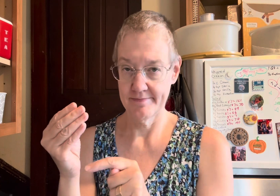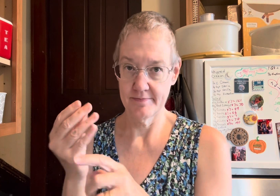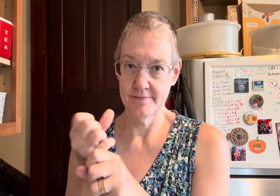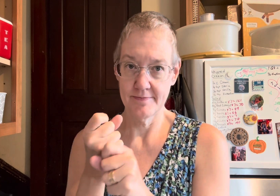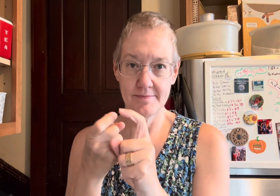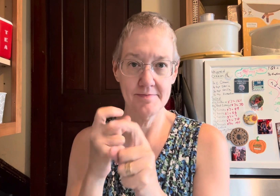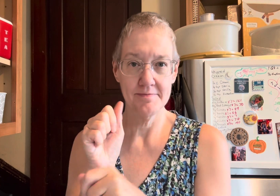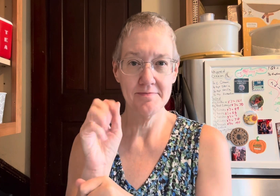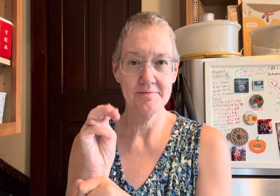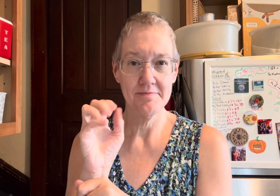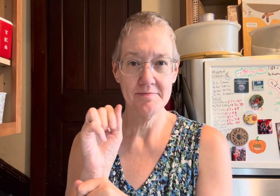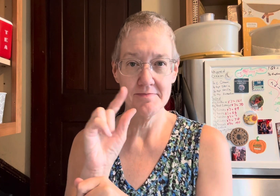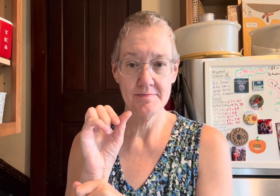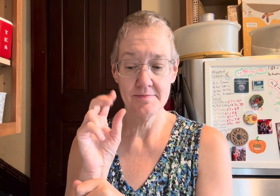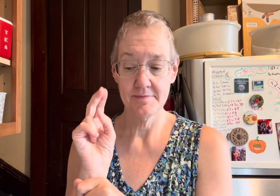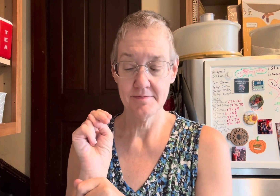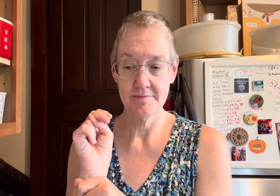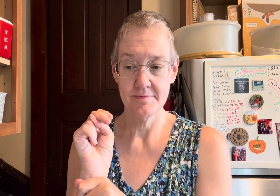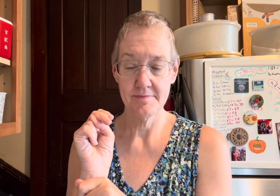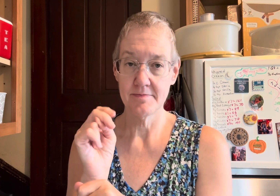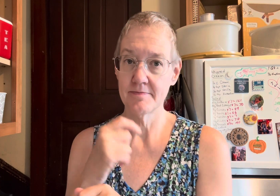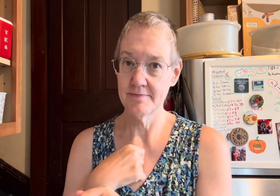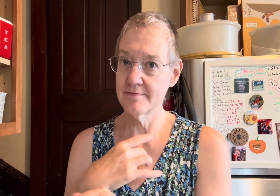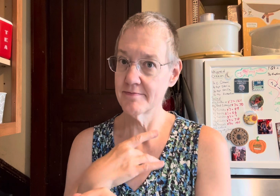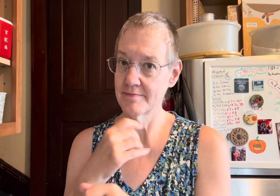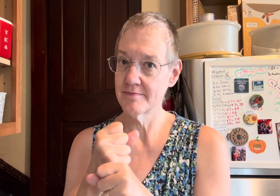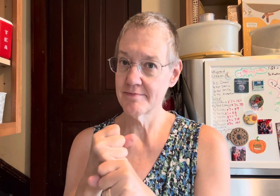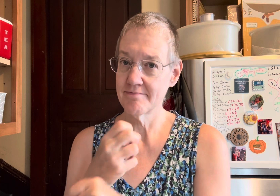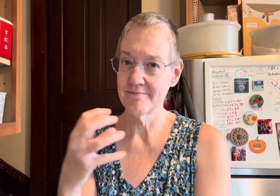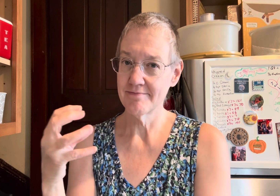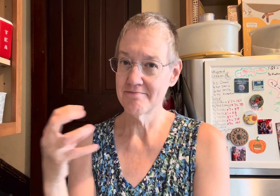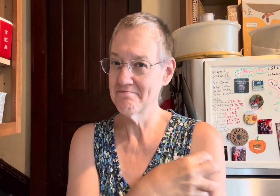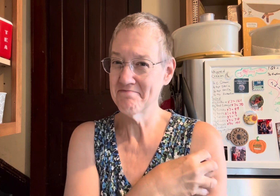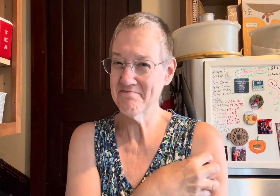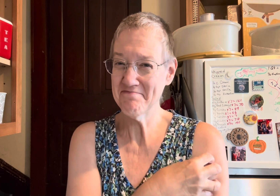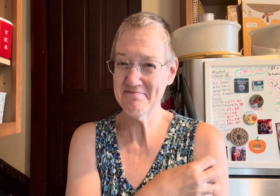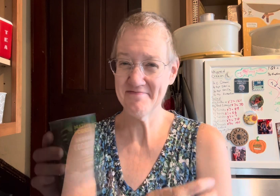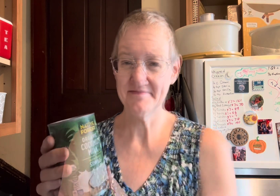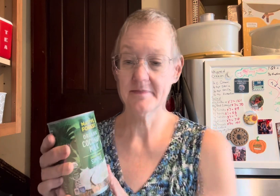instant coffee. I get this off of Amazon. And I like my coffee strong.